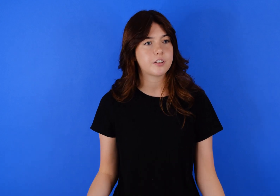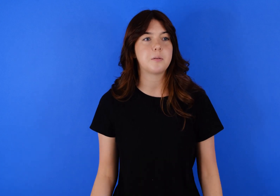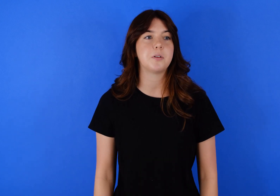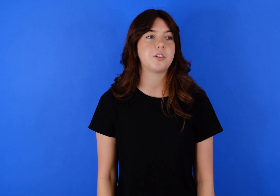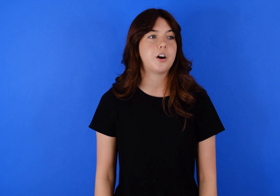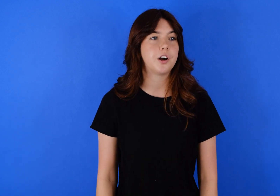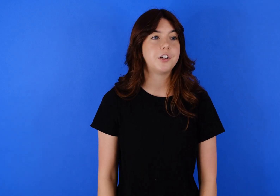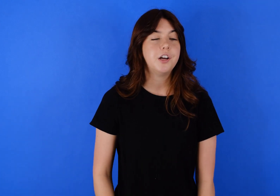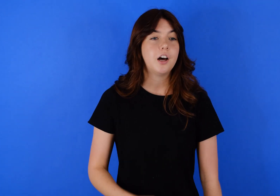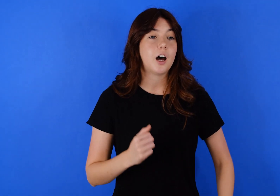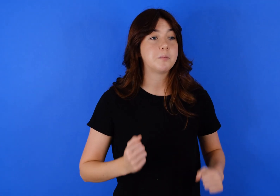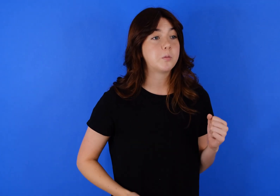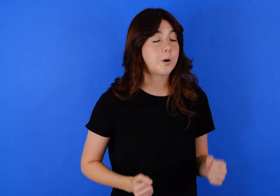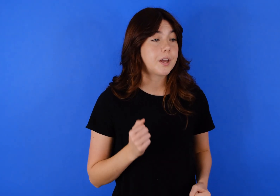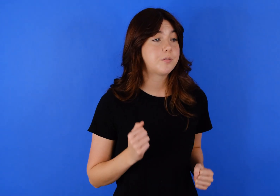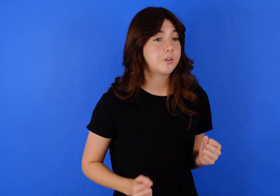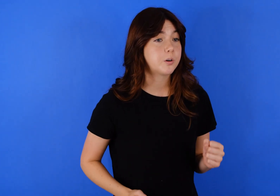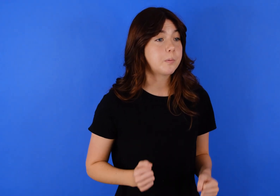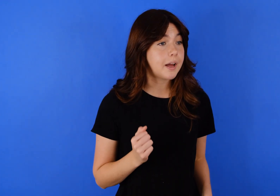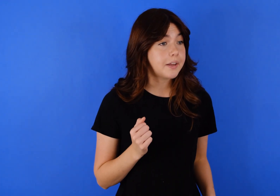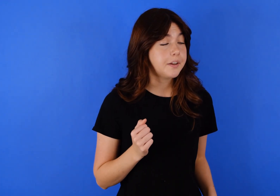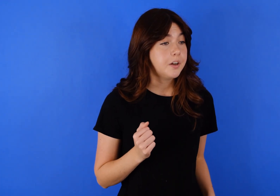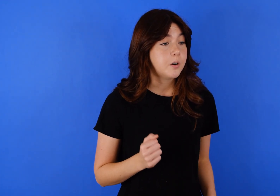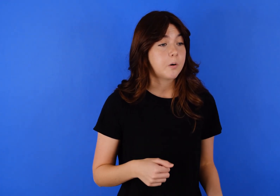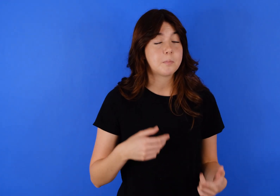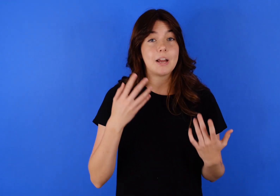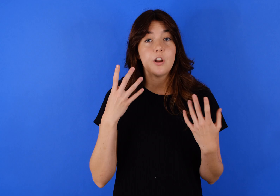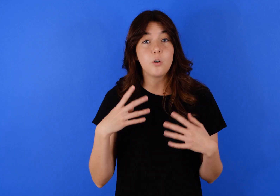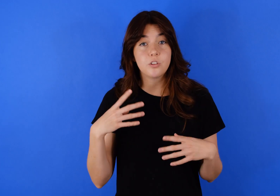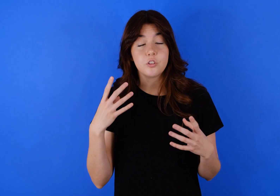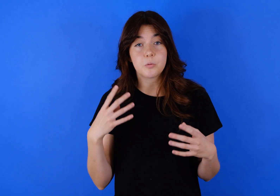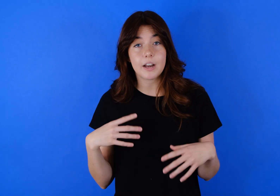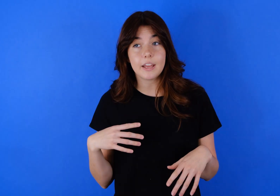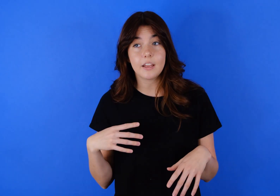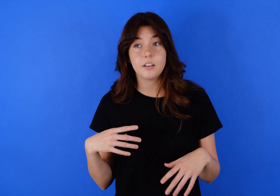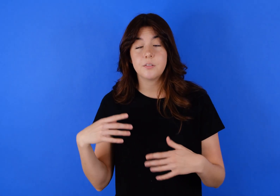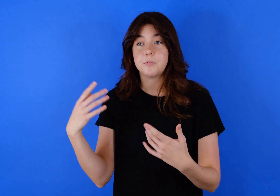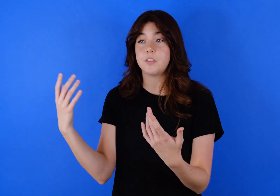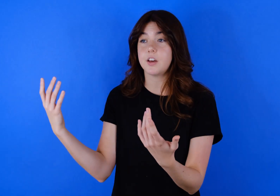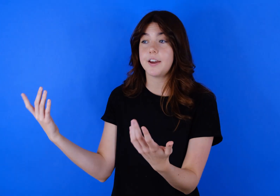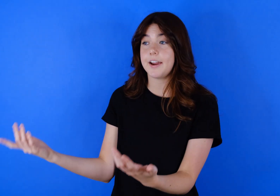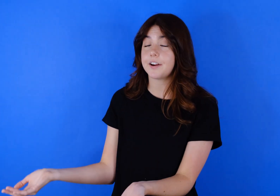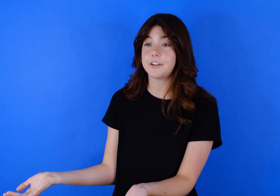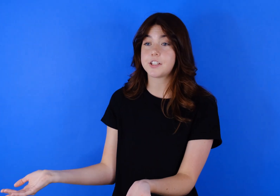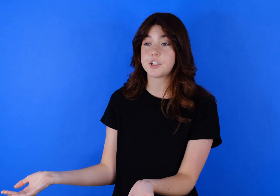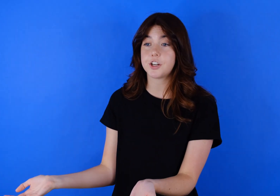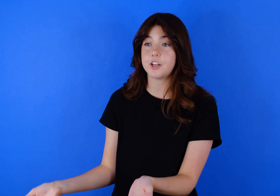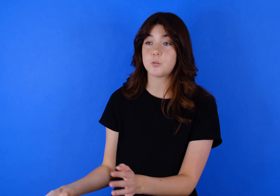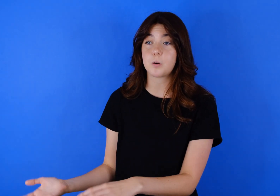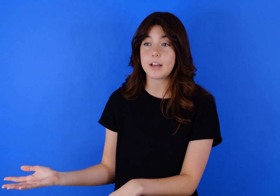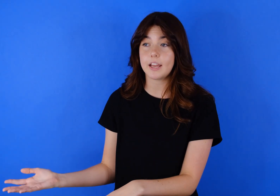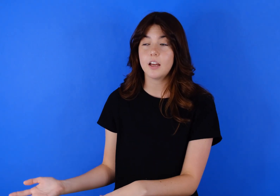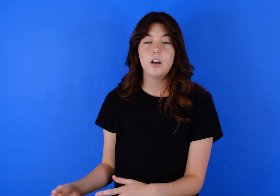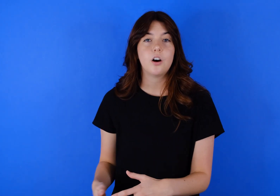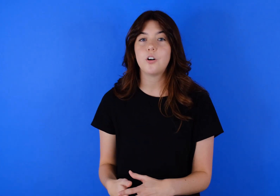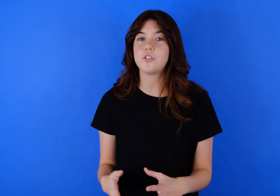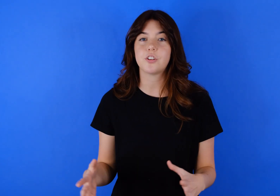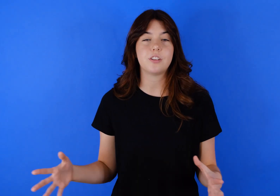examples are, I'm going for a run, or my nose is running, the air conditioner is running. All those are